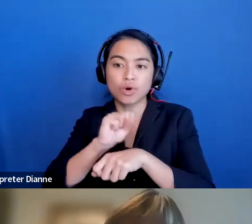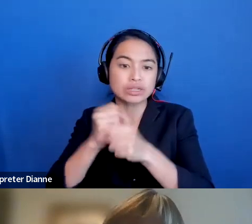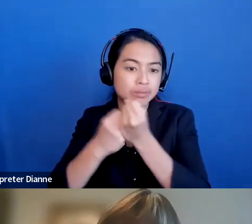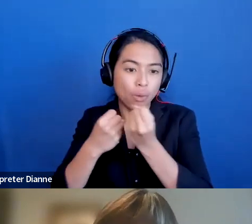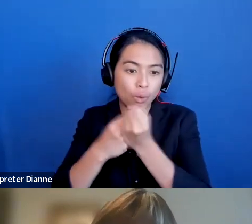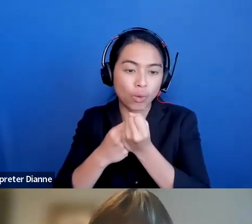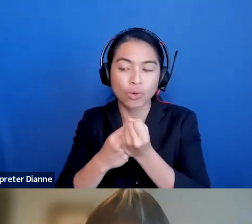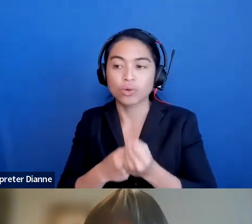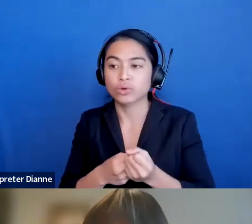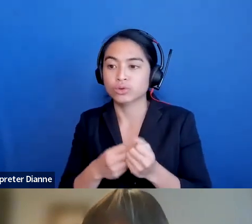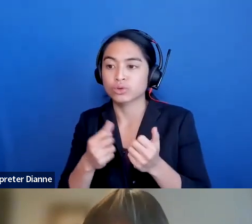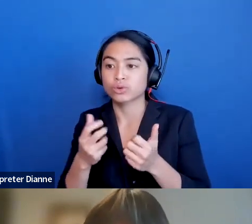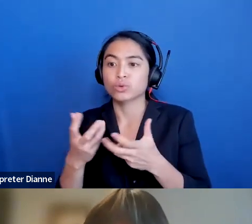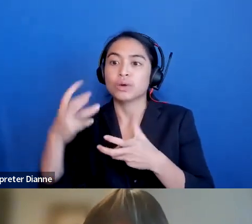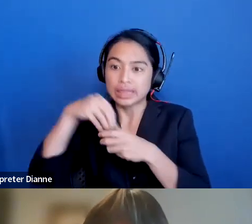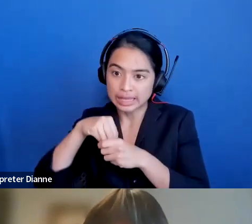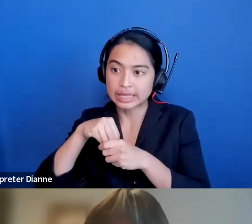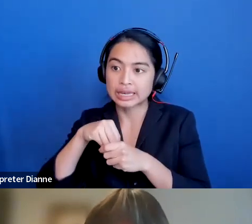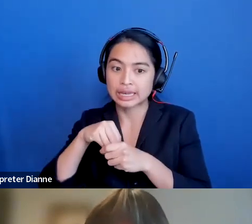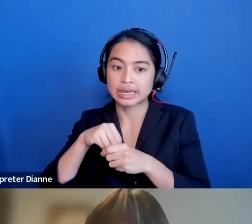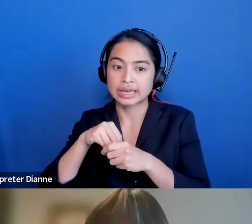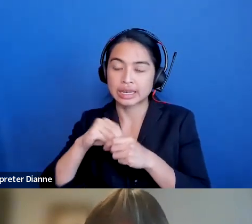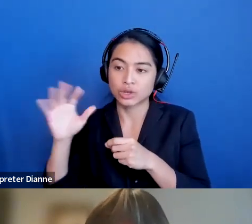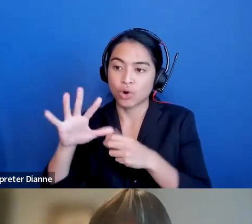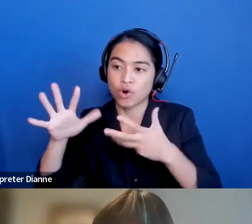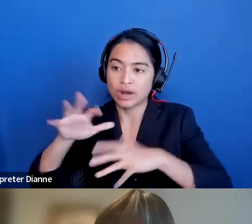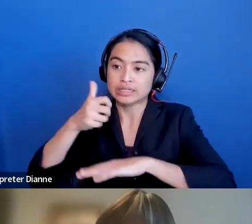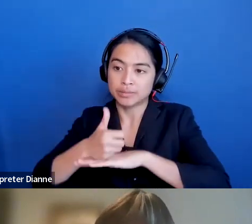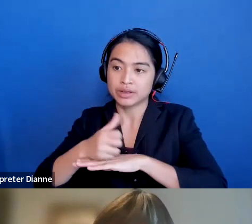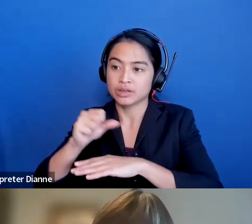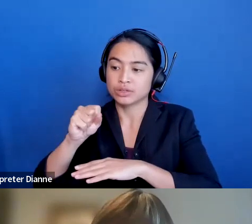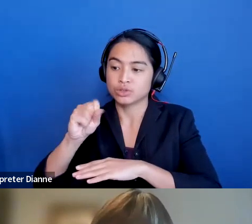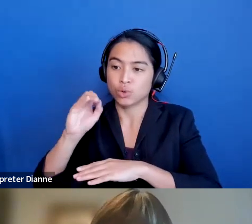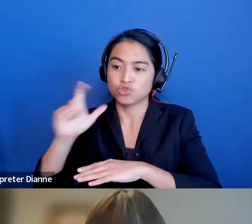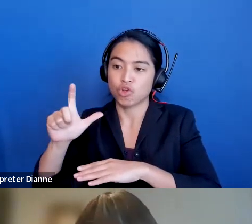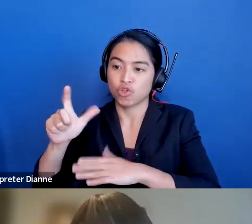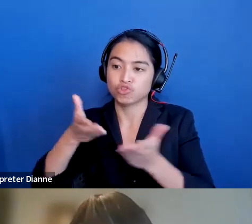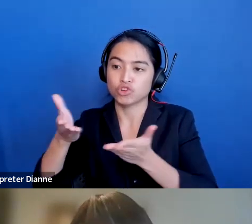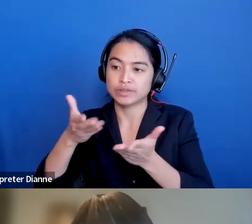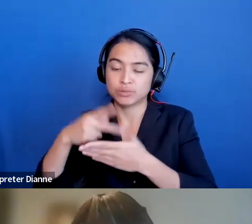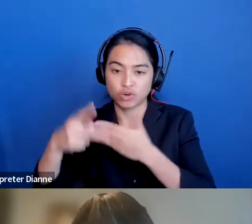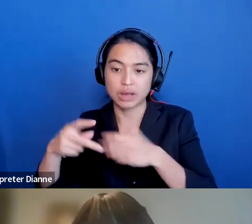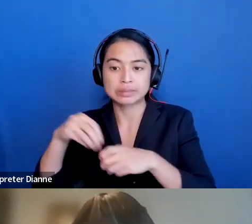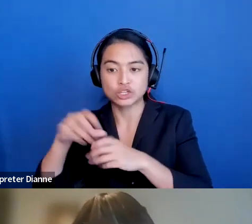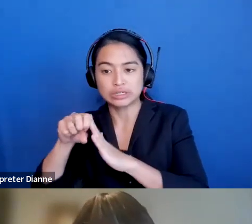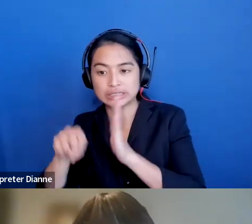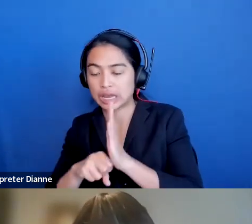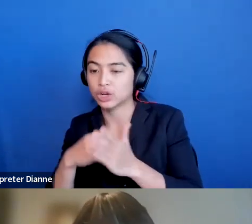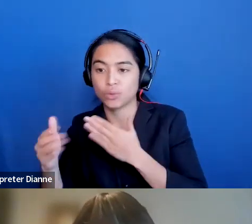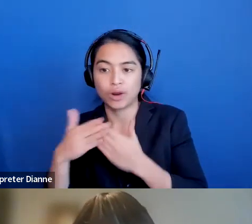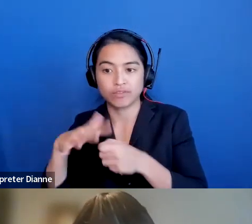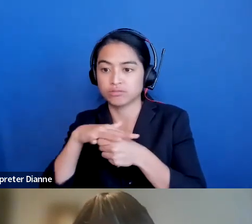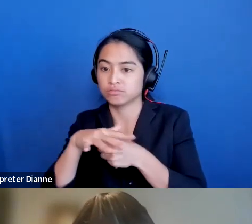support within some of the established social service programs within the state or whatever